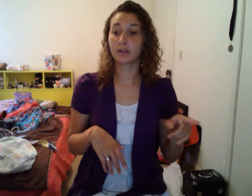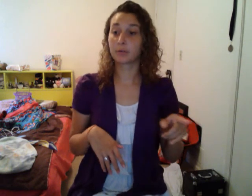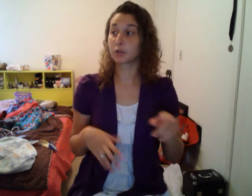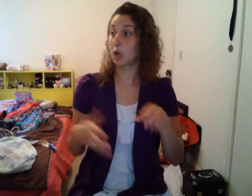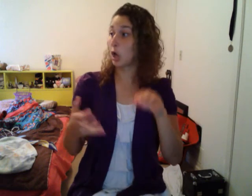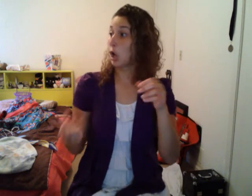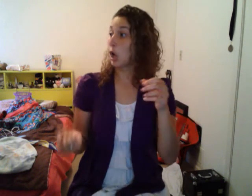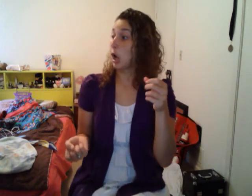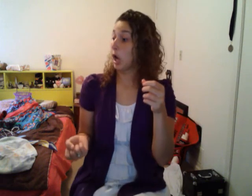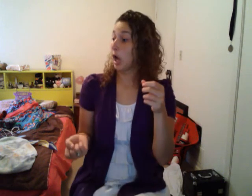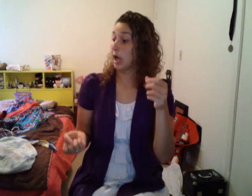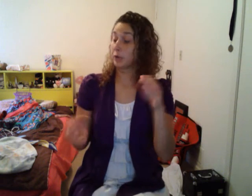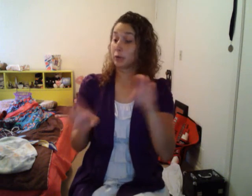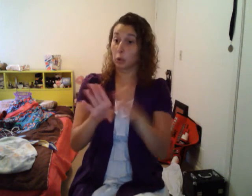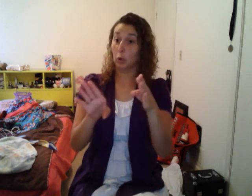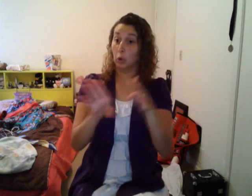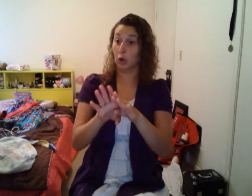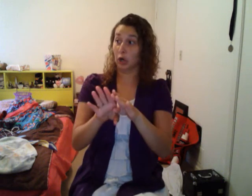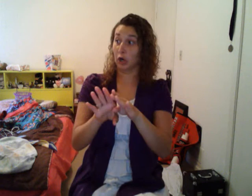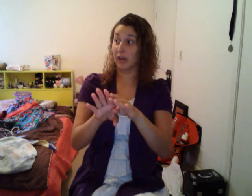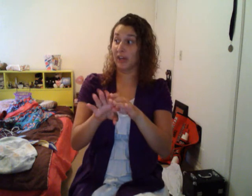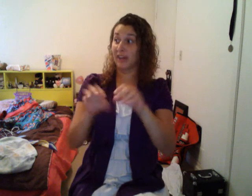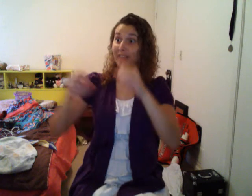a steering wheel like that.